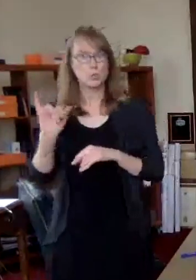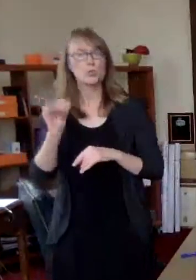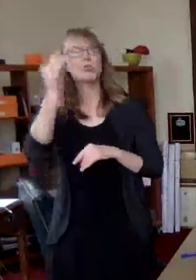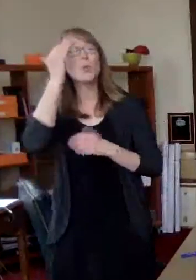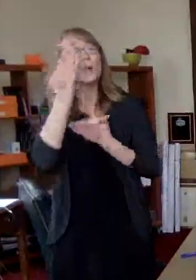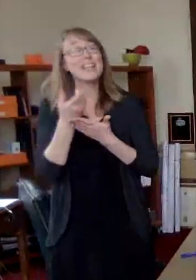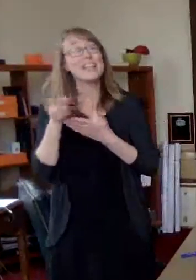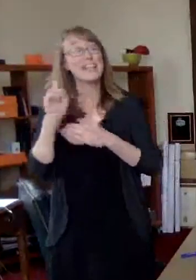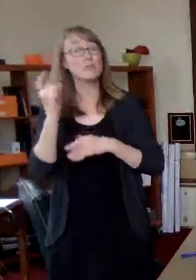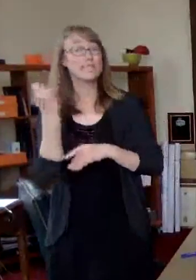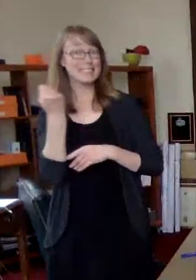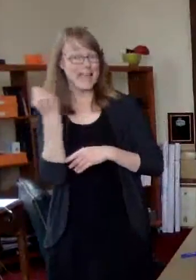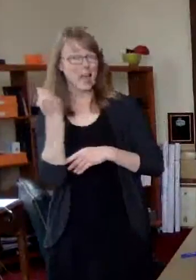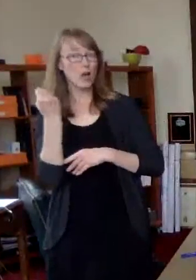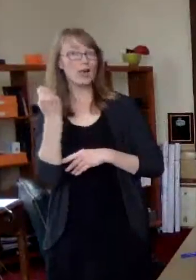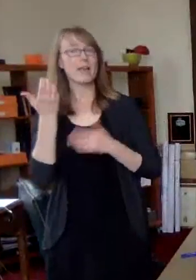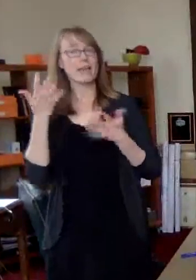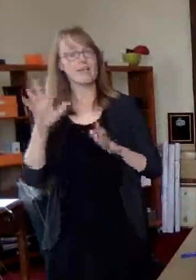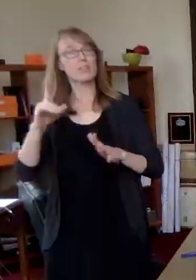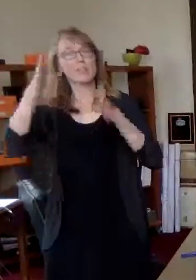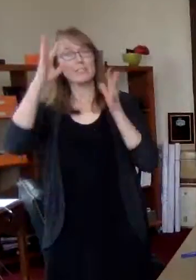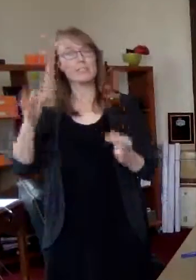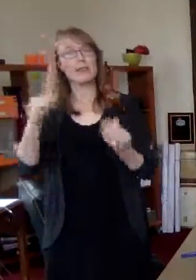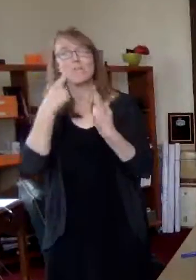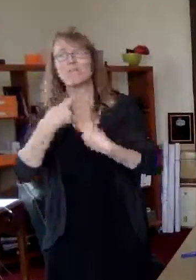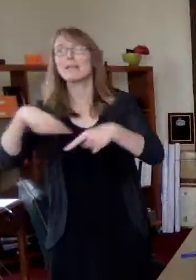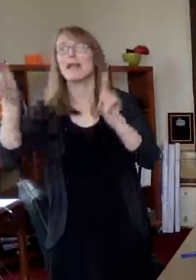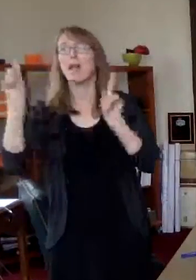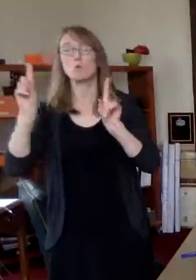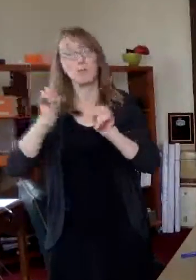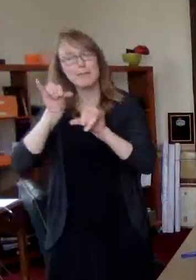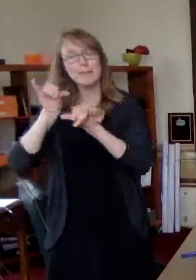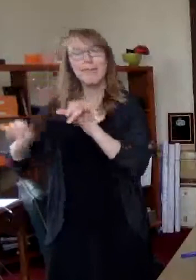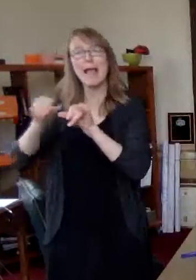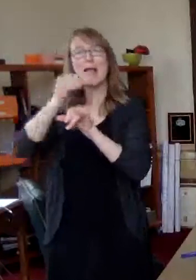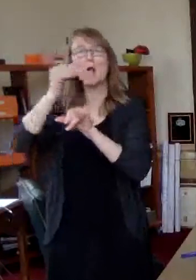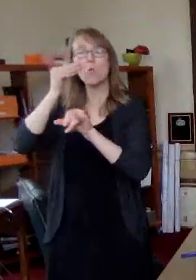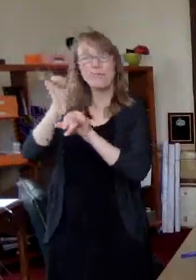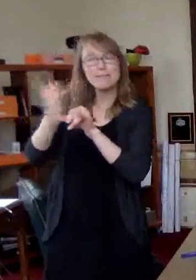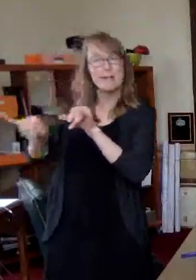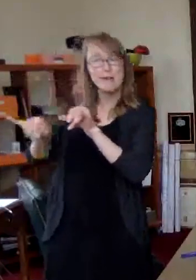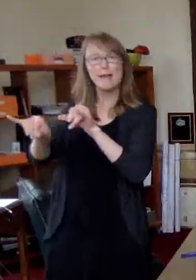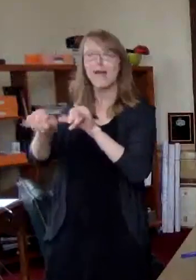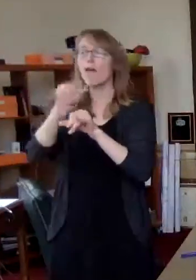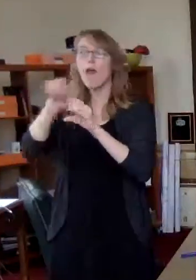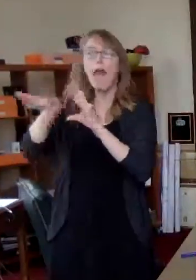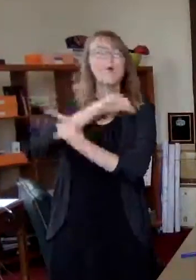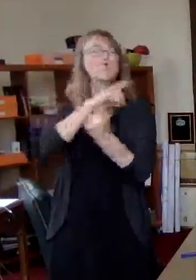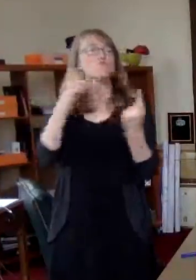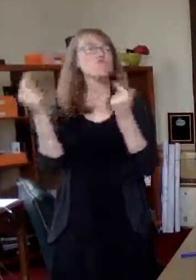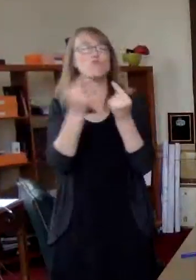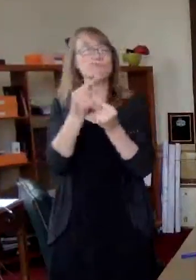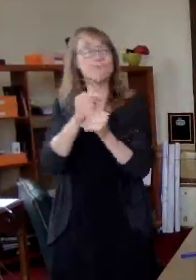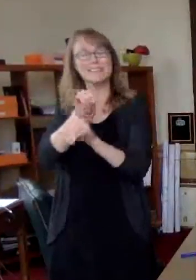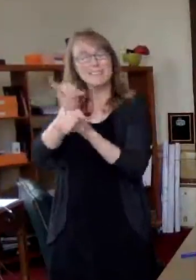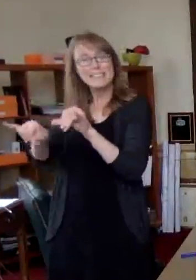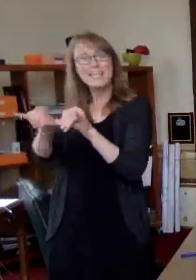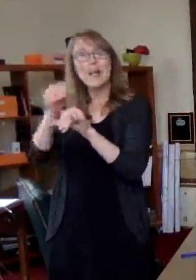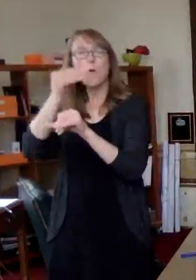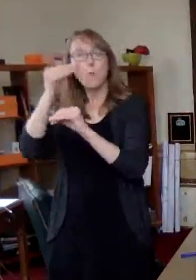a stay-at-home order, which went into effect on Monday night. So we're on day 4 of our stay-at-home